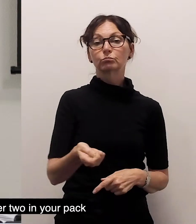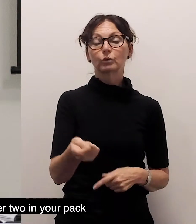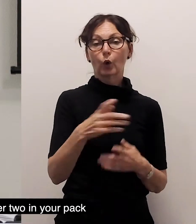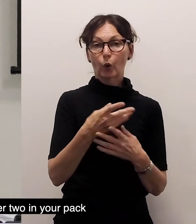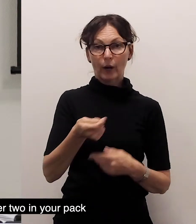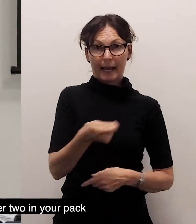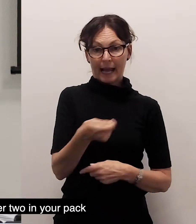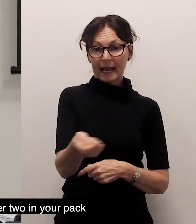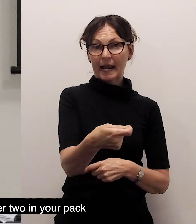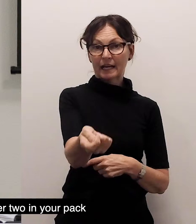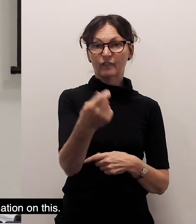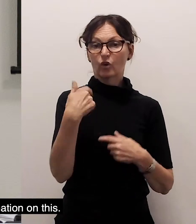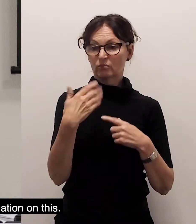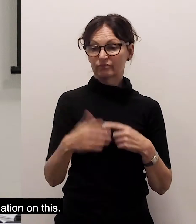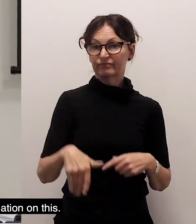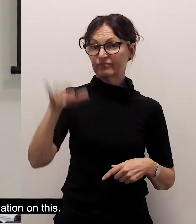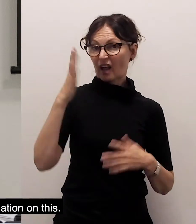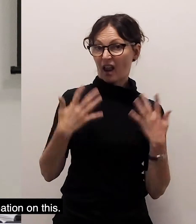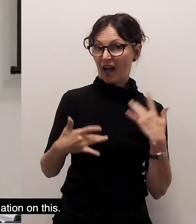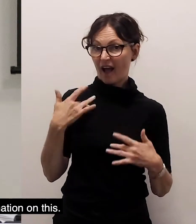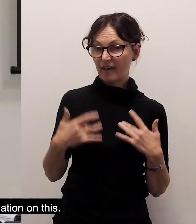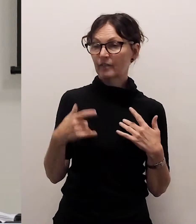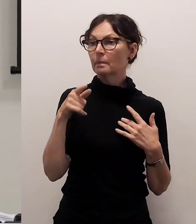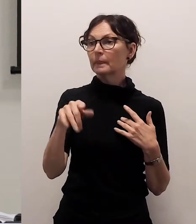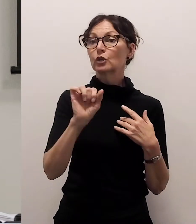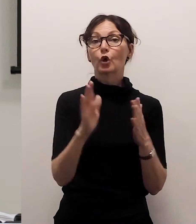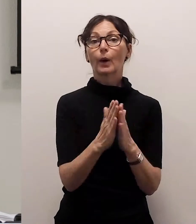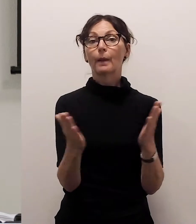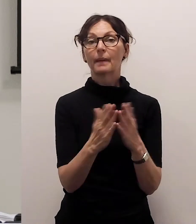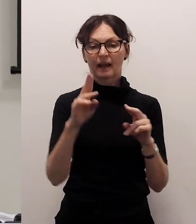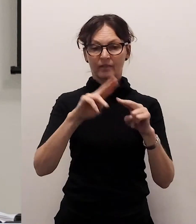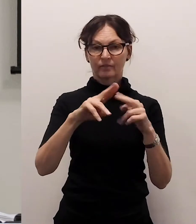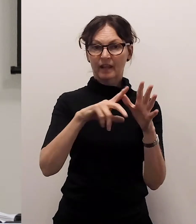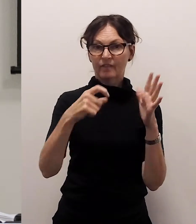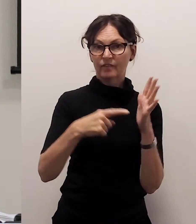number 2 in your pack has more information on this.